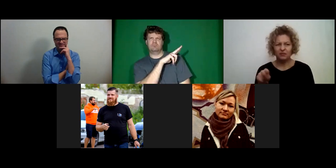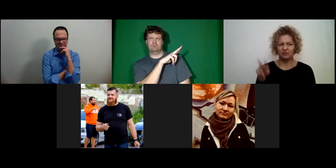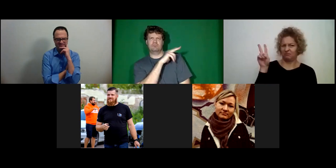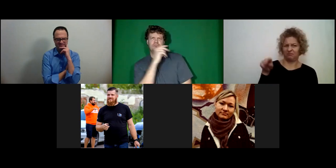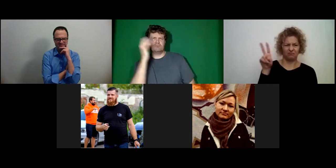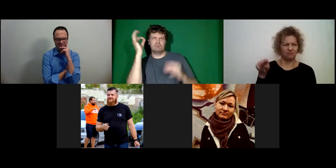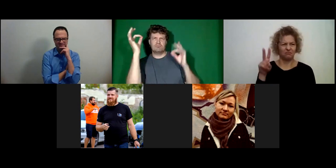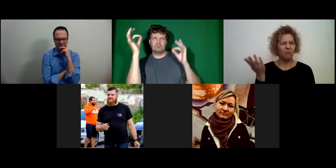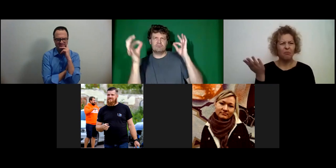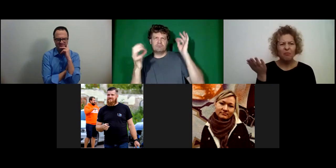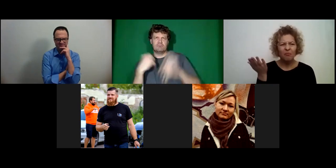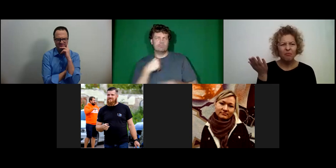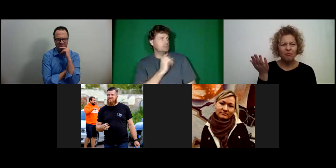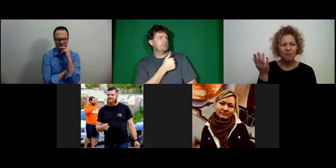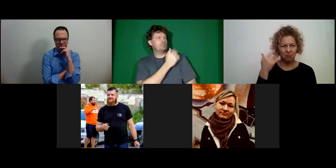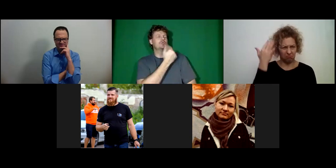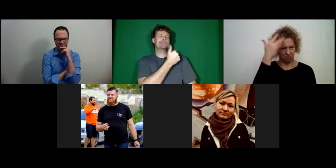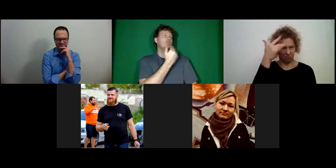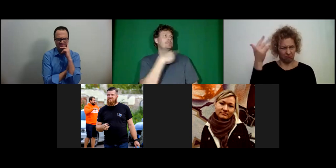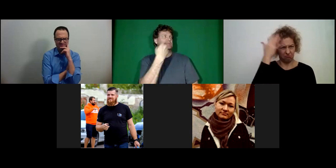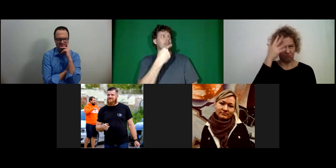looked and said,